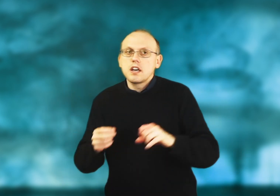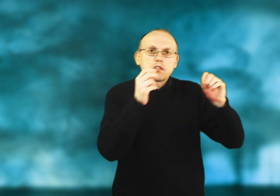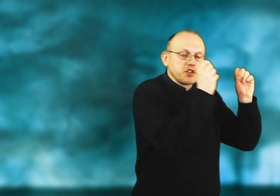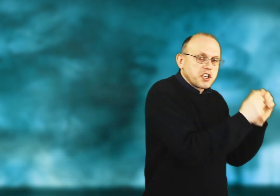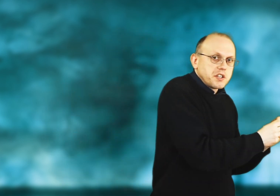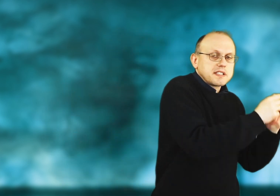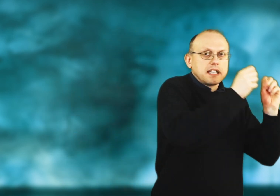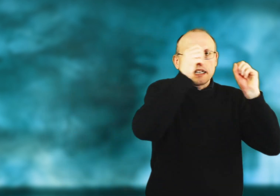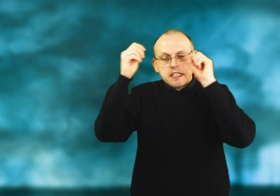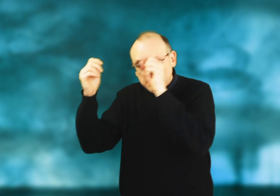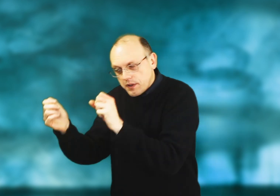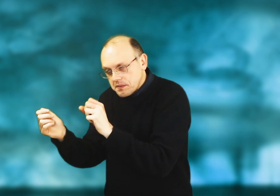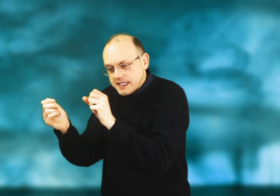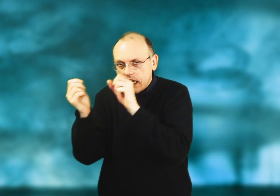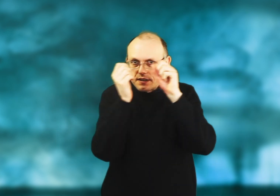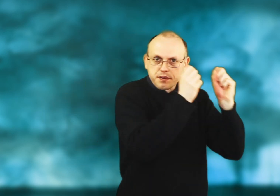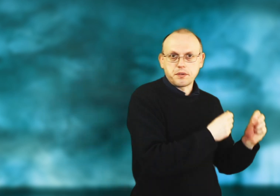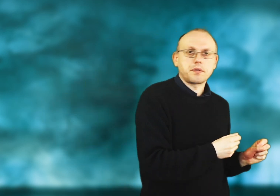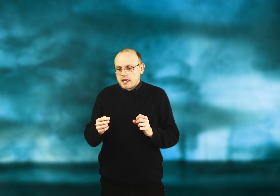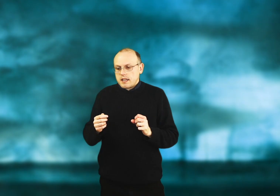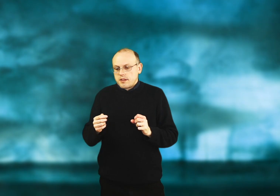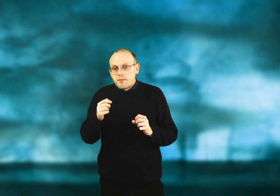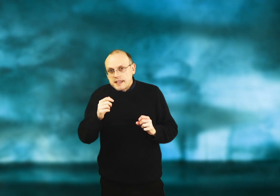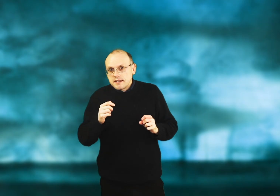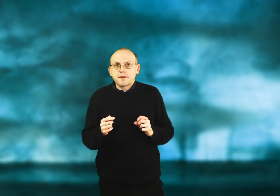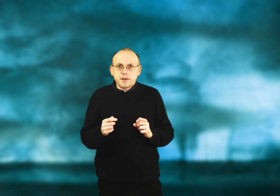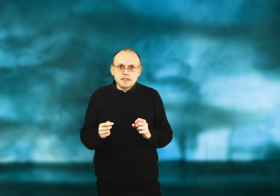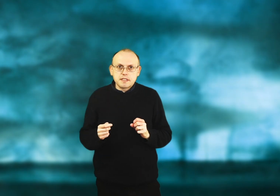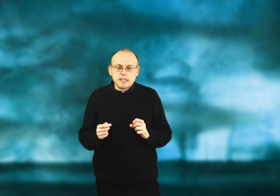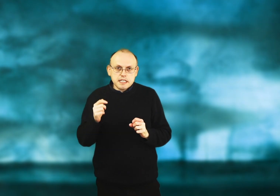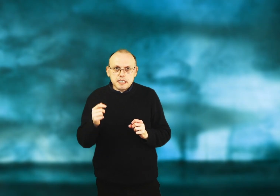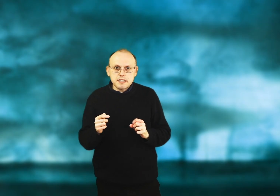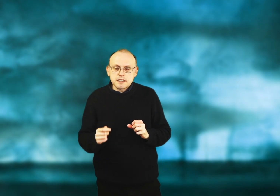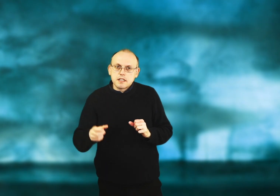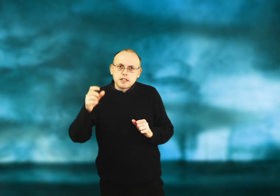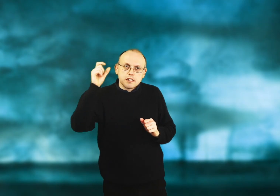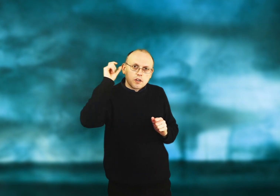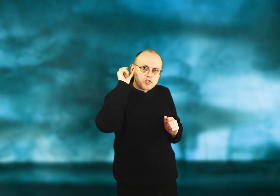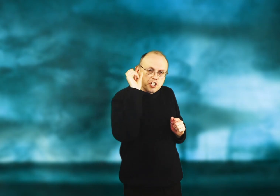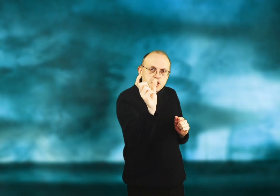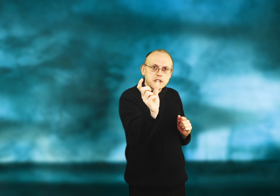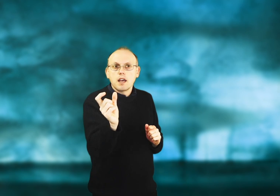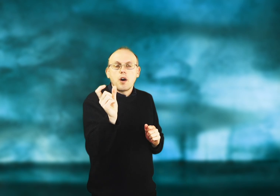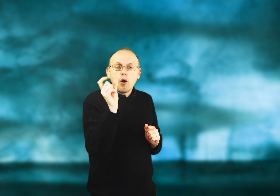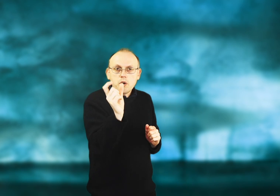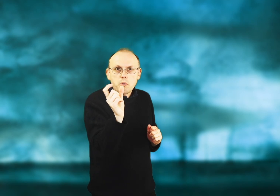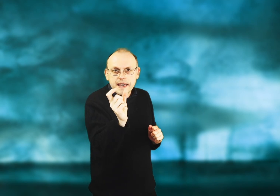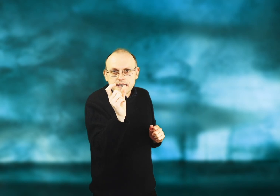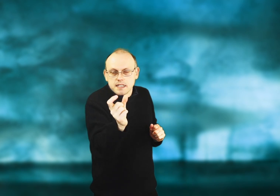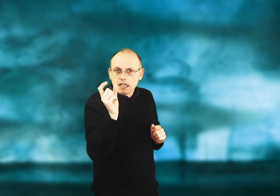Conjunctions and linking adverbs are different. The main difference is conjunction always links